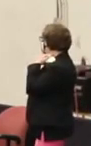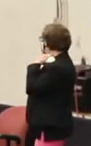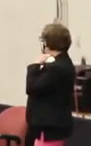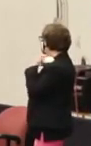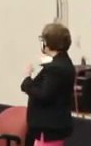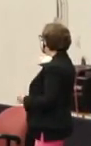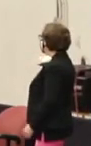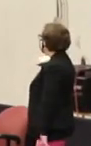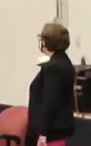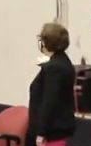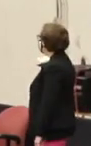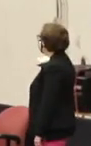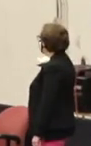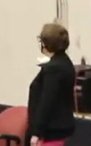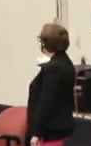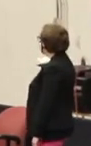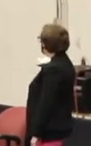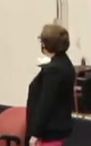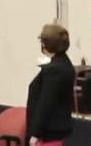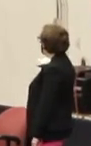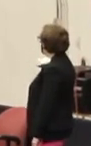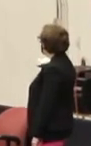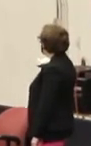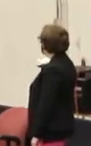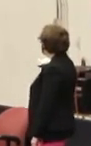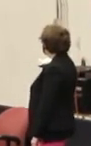Kaylee Ray Peterson.